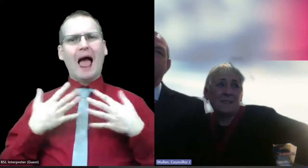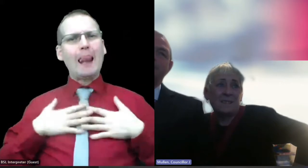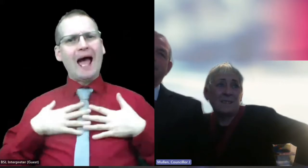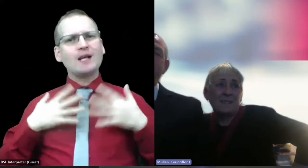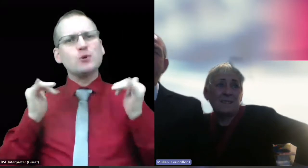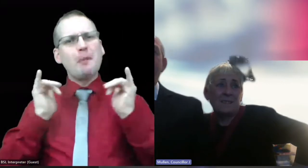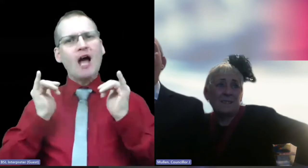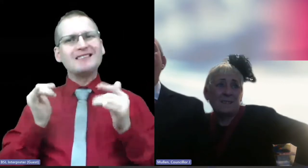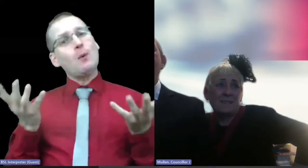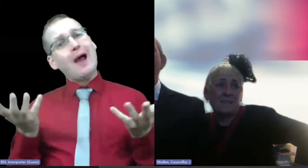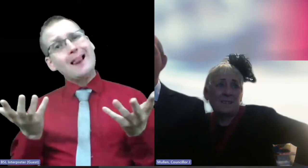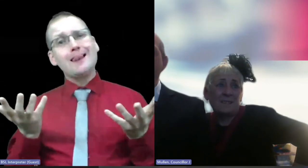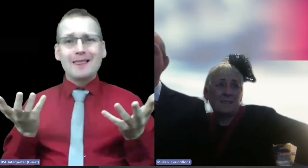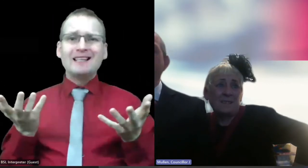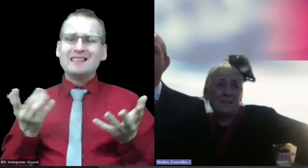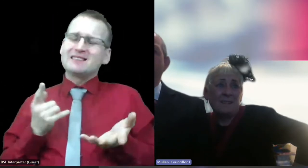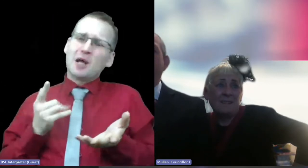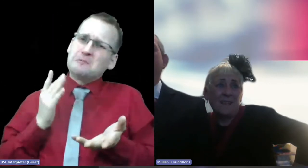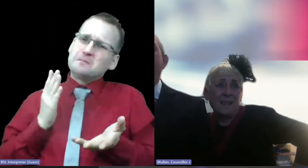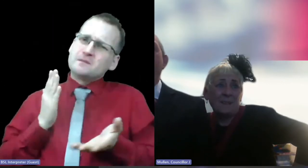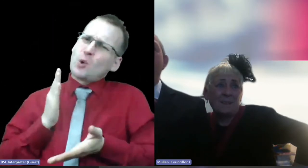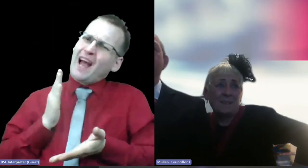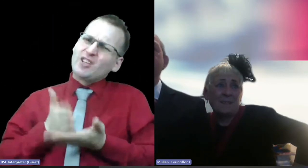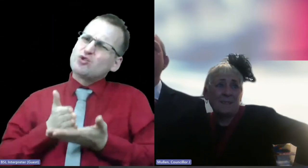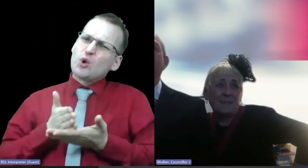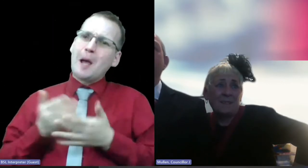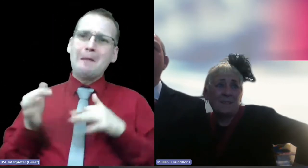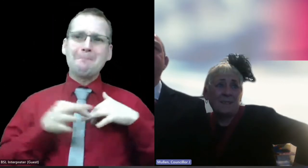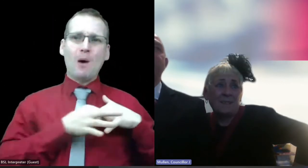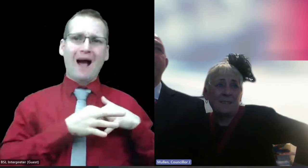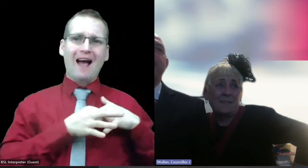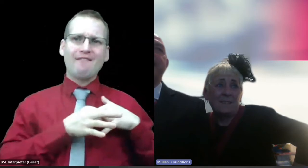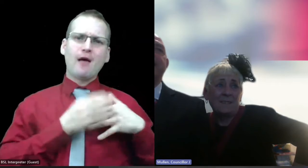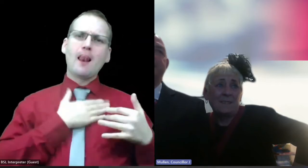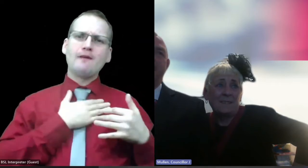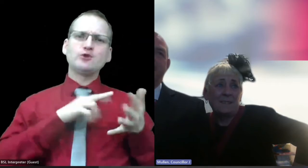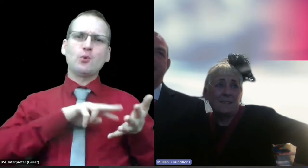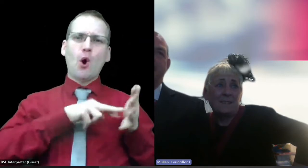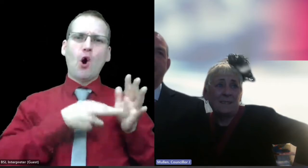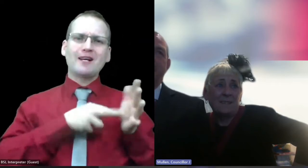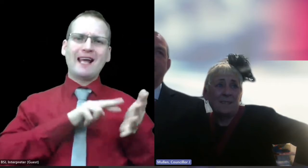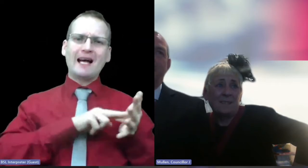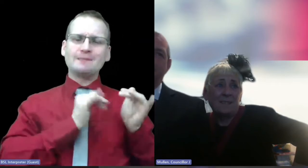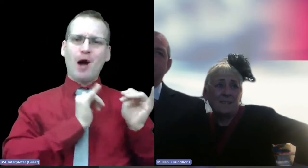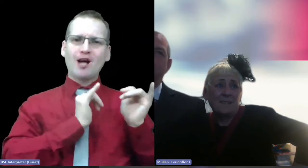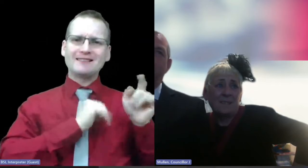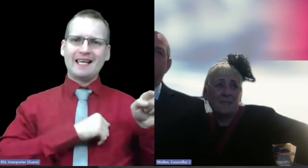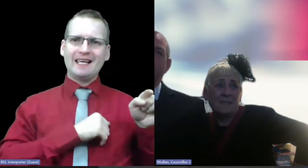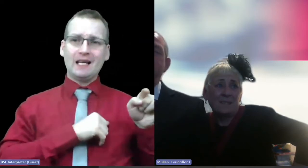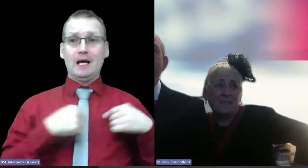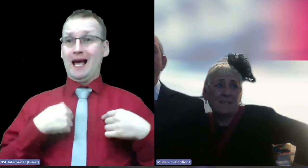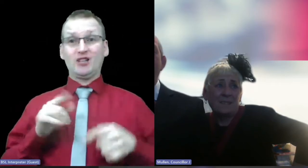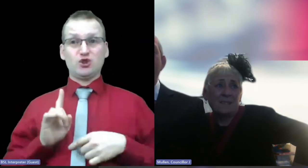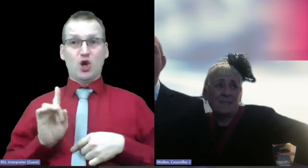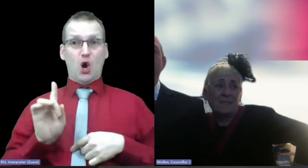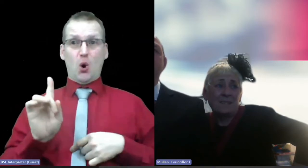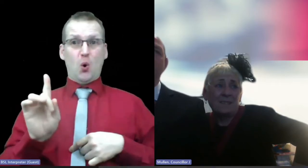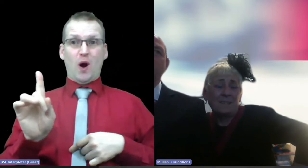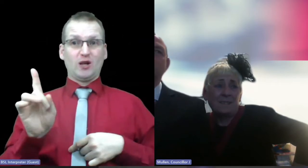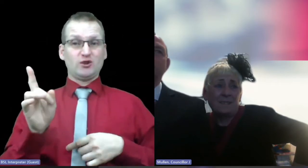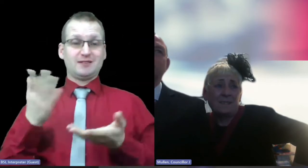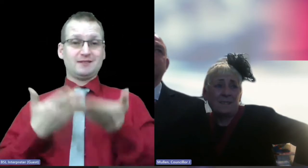Well, it's not quite true. My wife, Michelle, loves to organise a party. I just go along and take all the